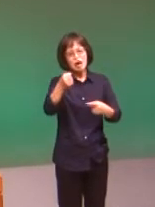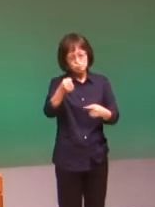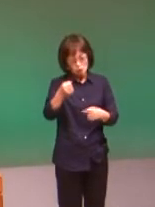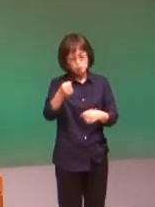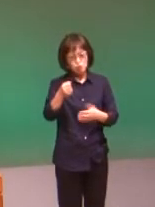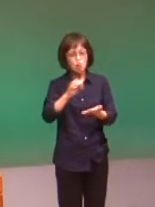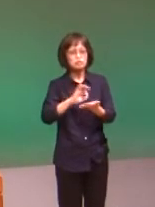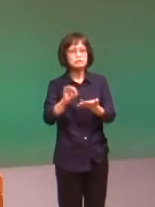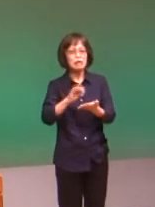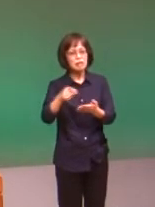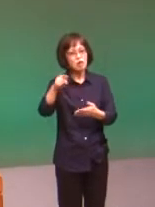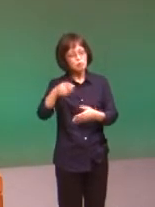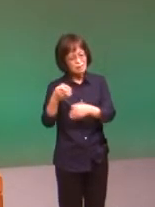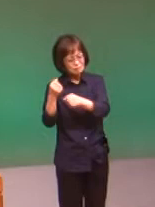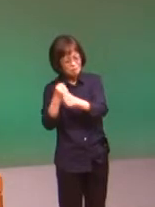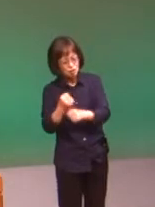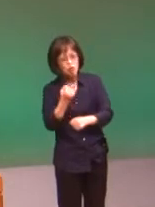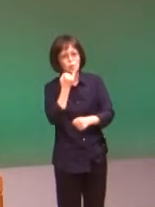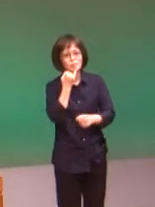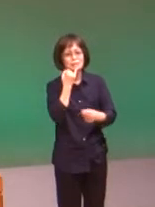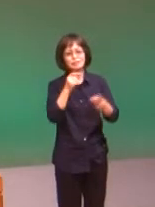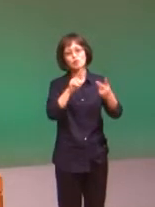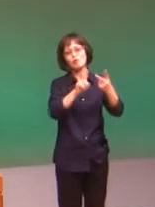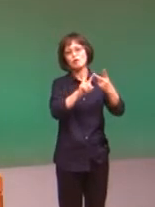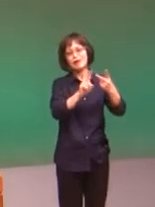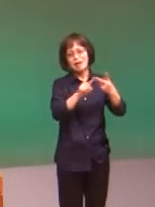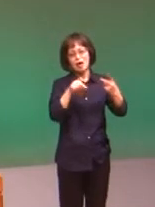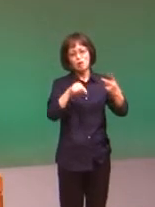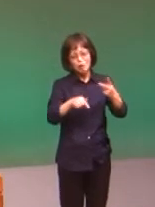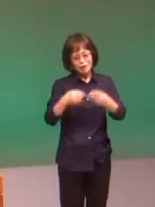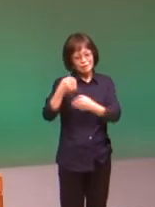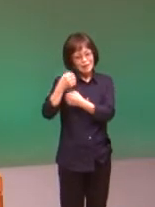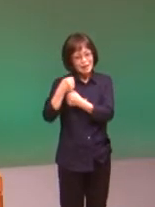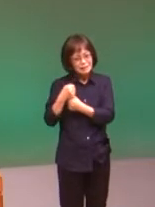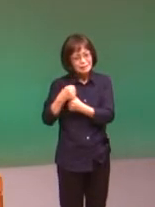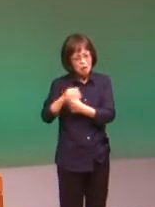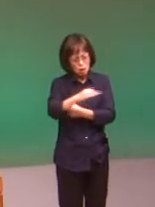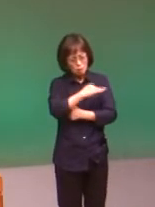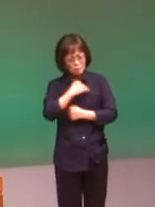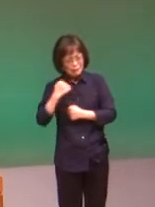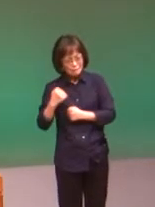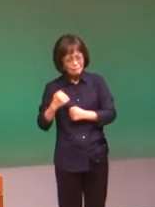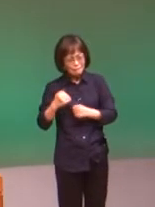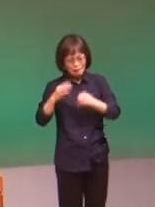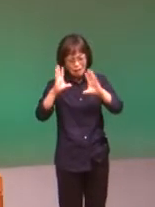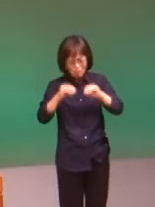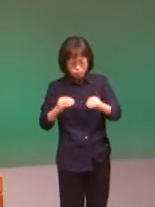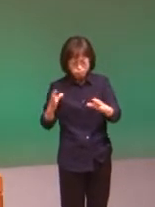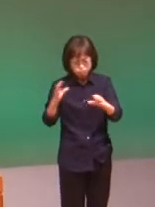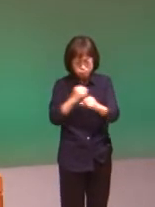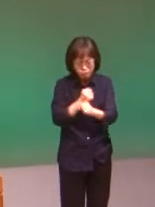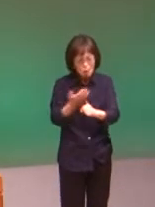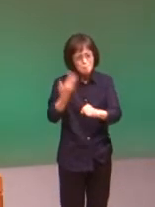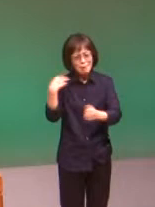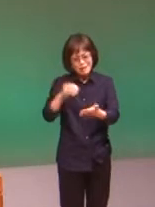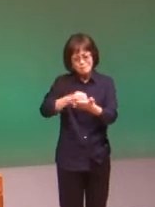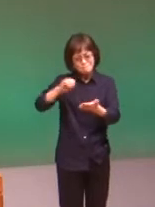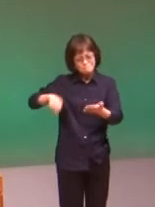Hubris says that some countries can hold on to nuclear weapons and rely upon them for